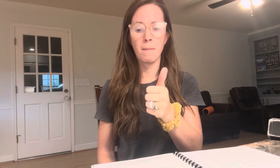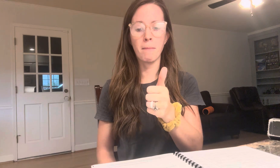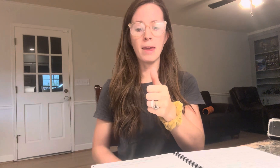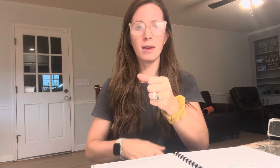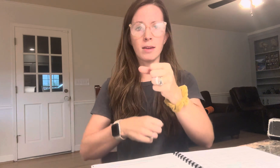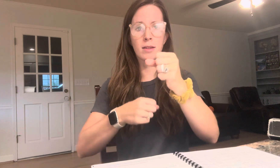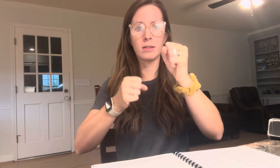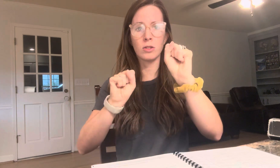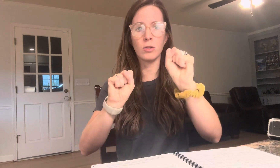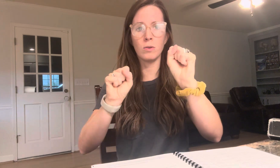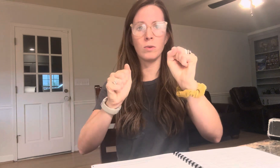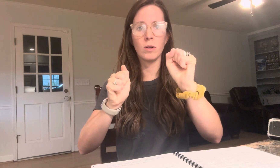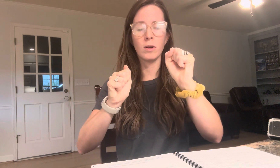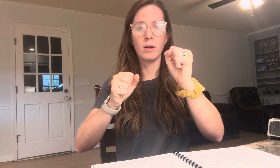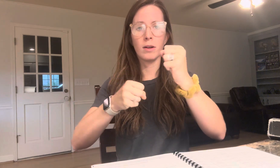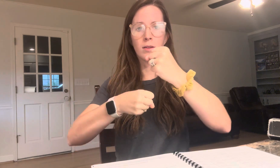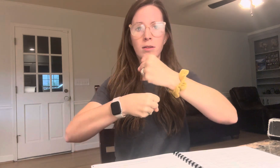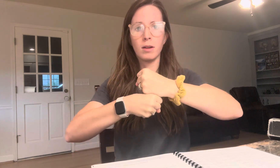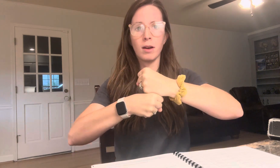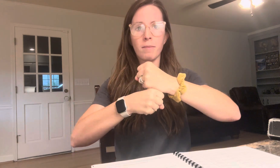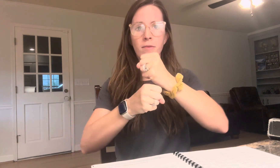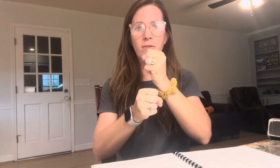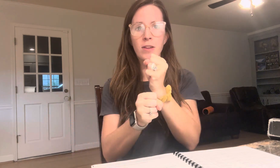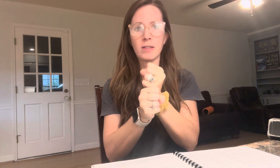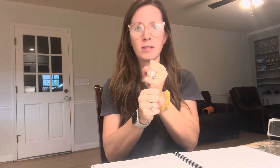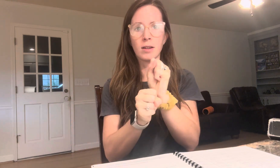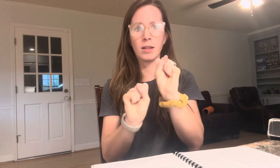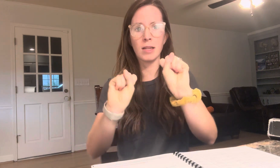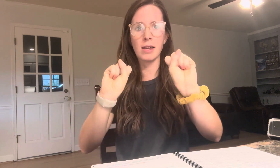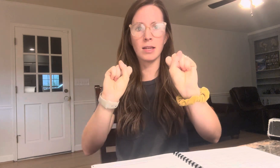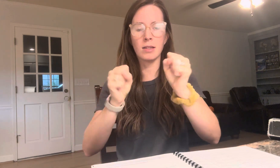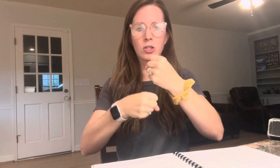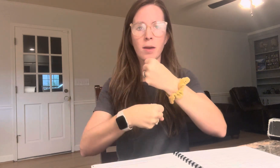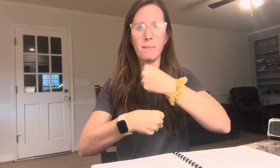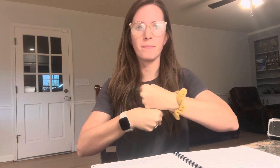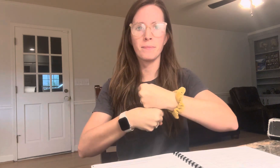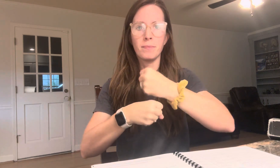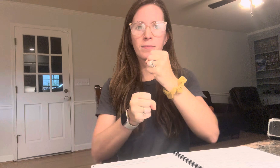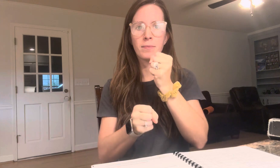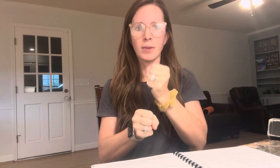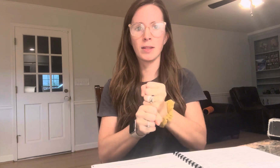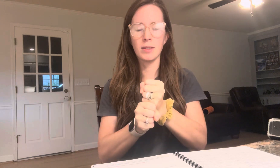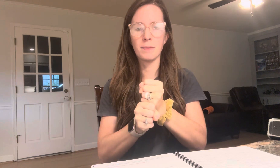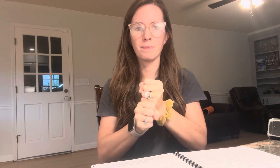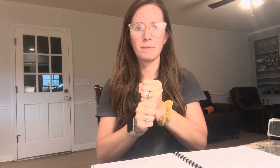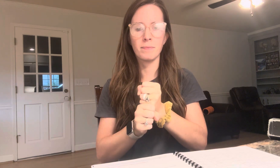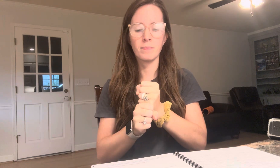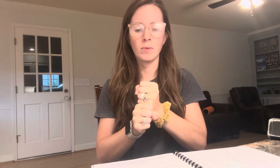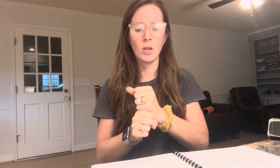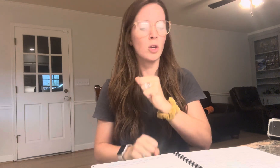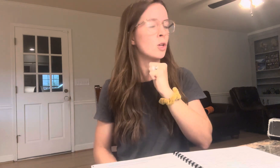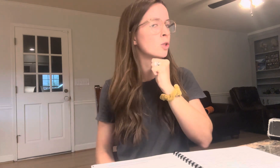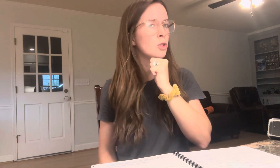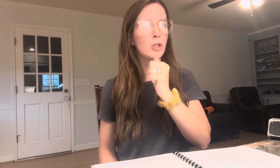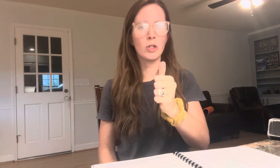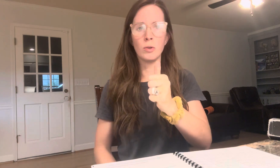make is to fist, I guess S hand shape, this. Do